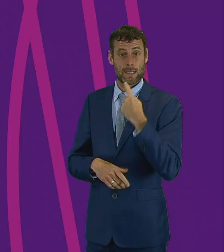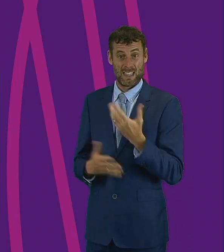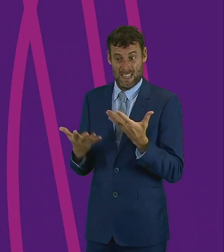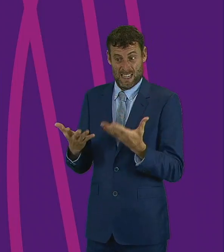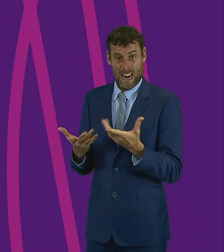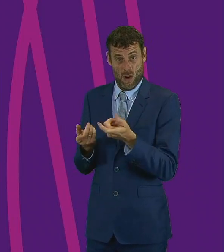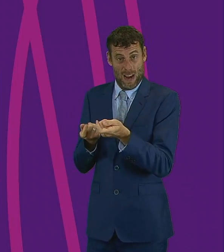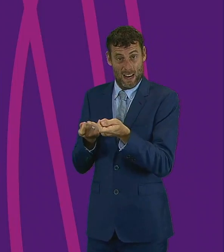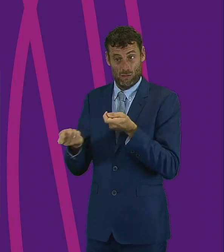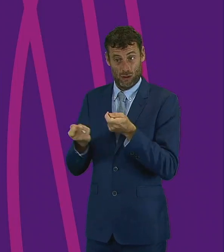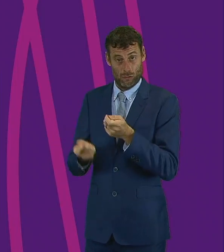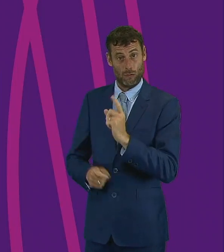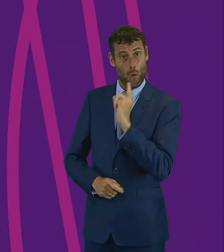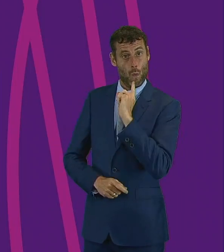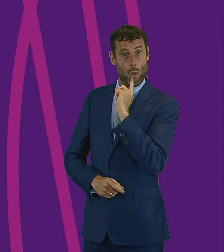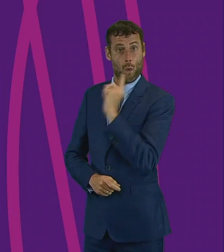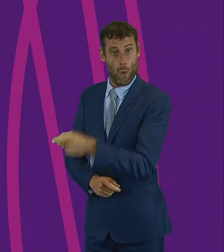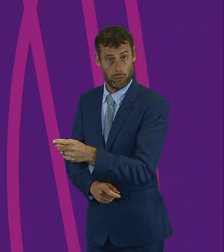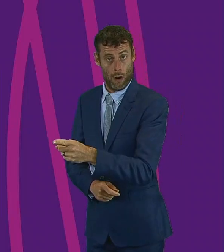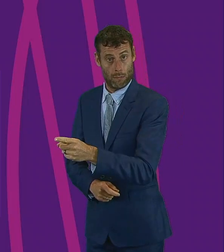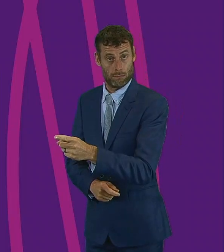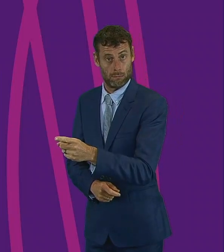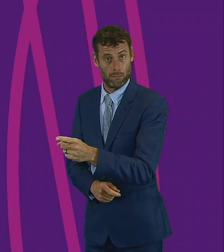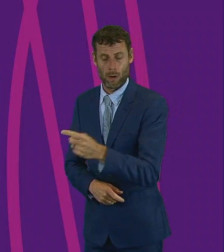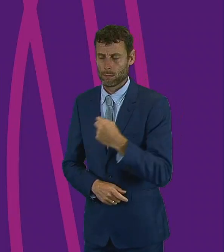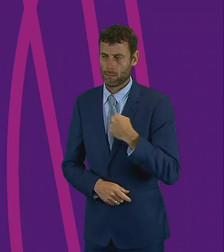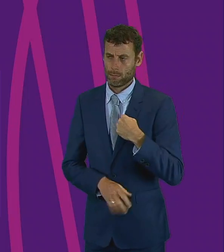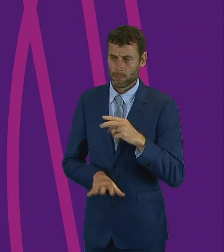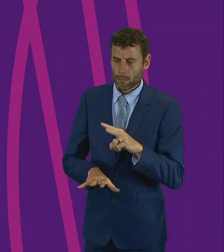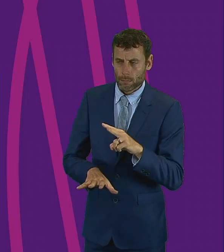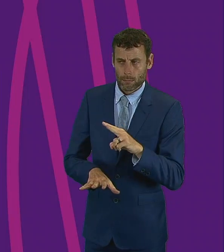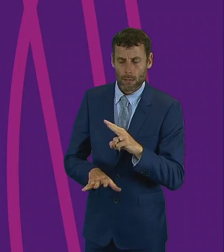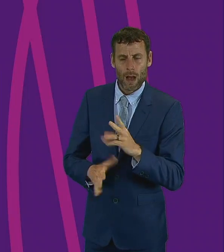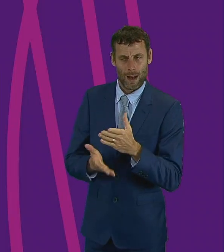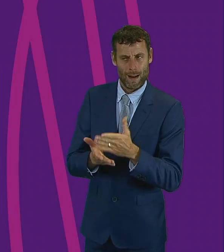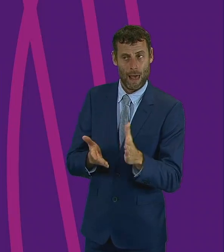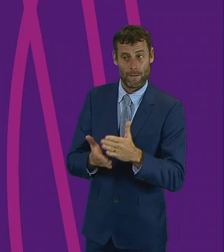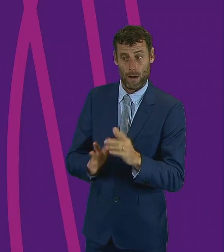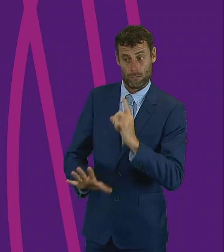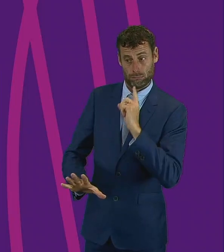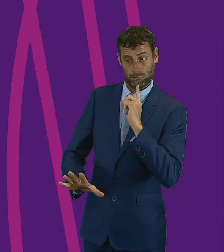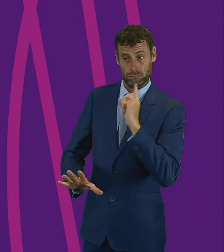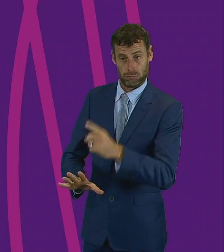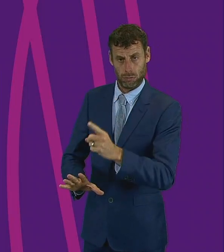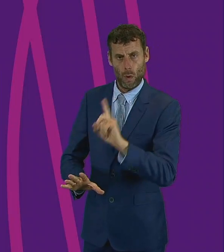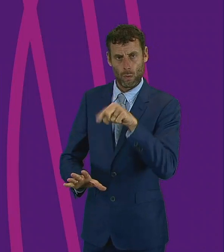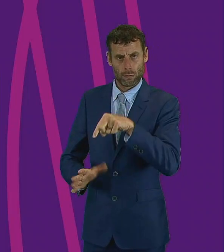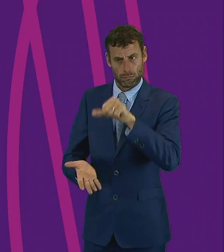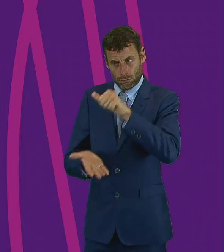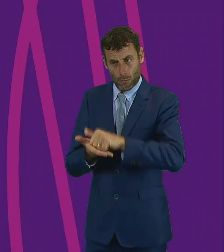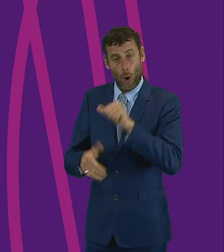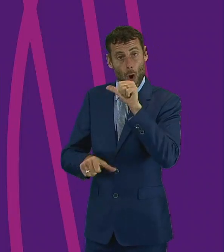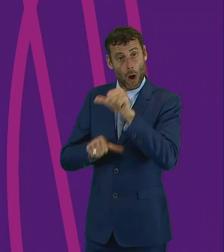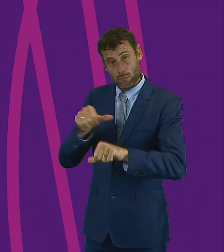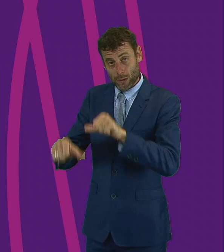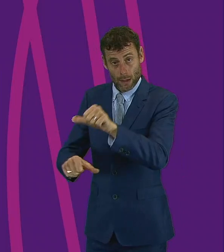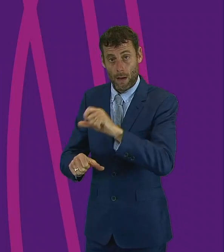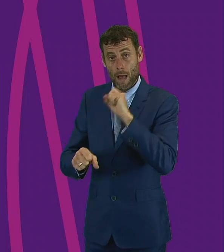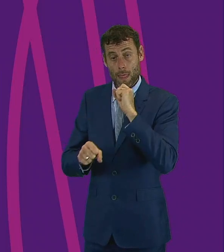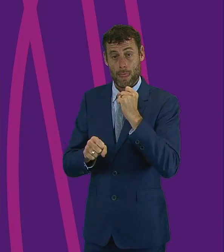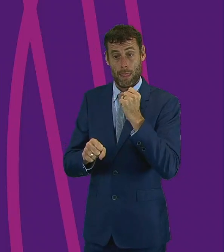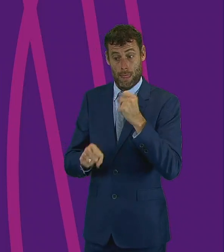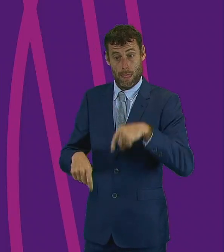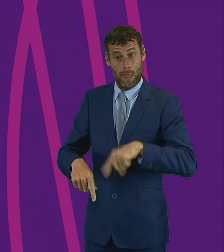been imposed. I seek your guidance on the procedures as to whether the government have now laid